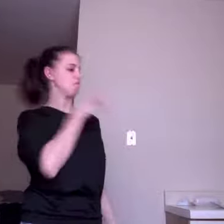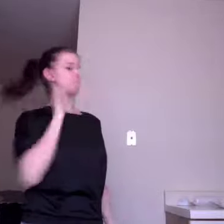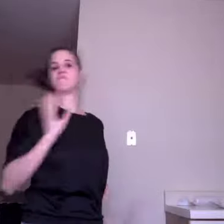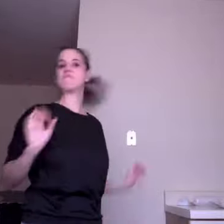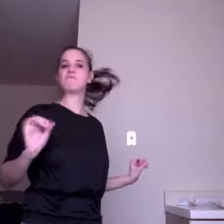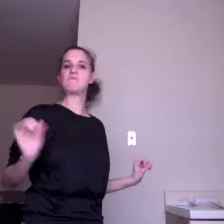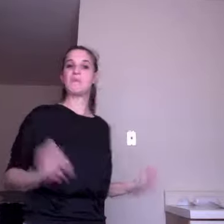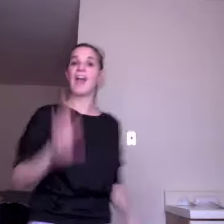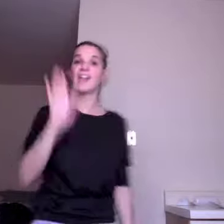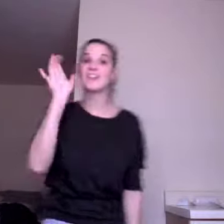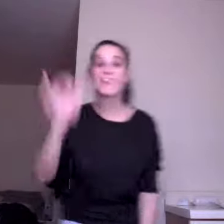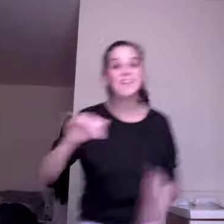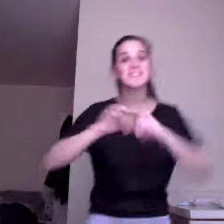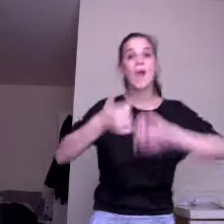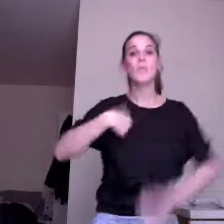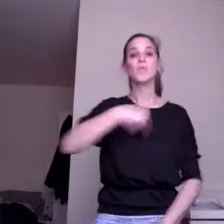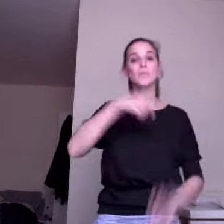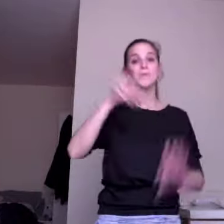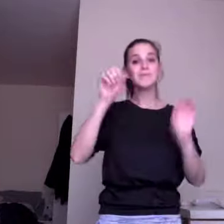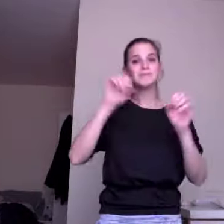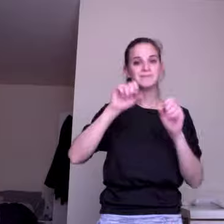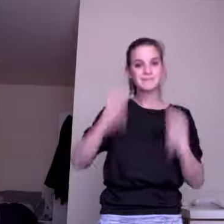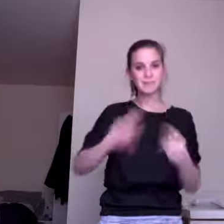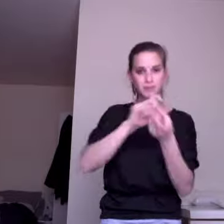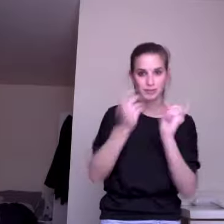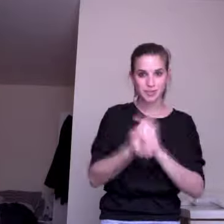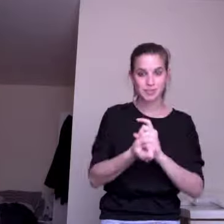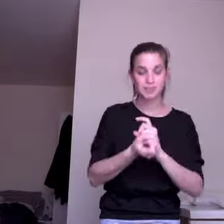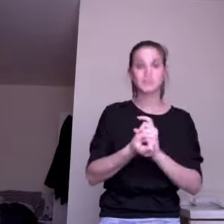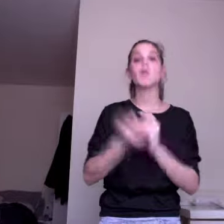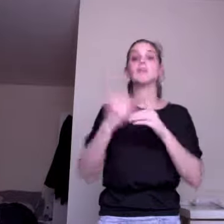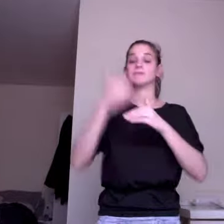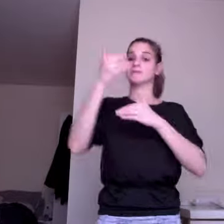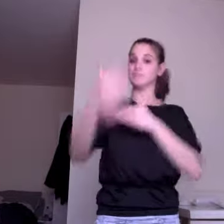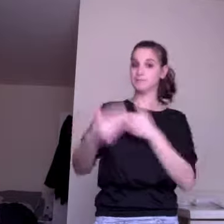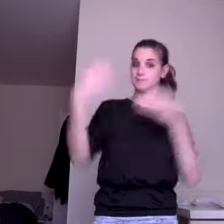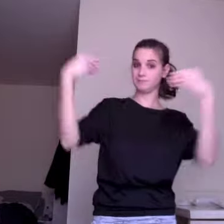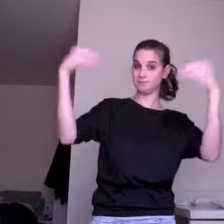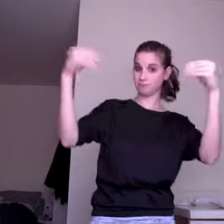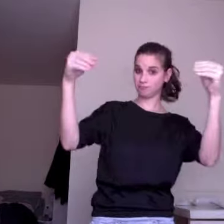time. So next time you're at the grocery store, think local, choose organic, know your farm, and